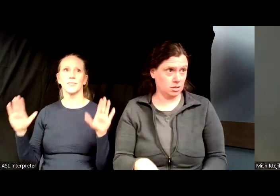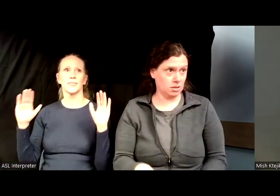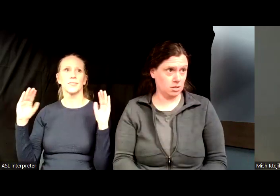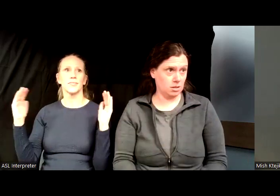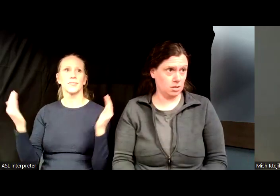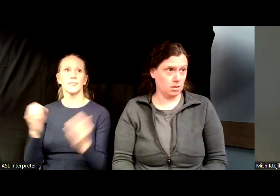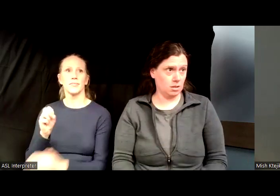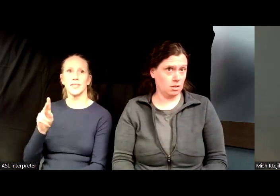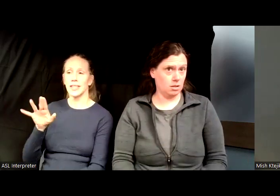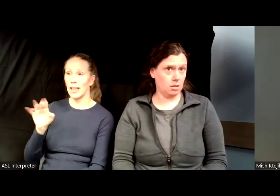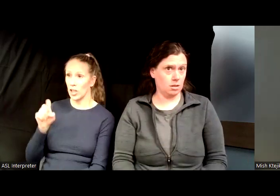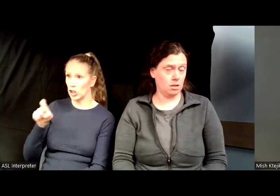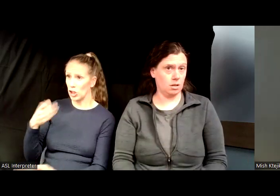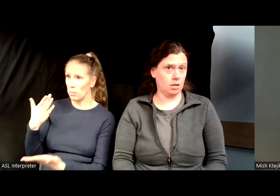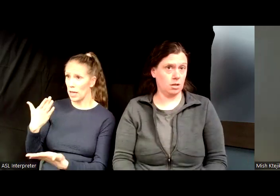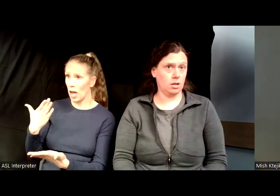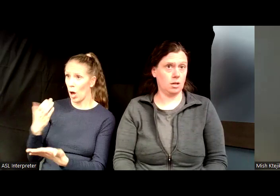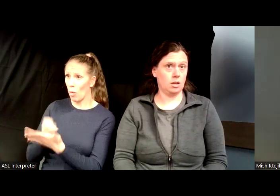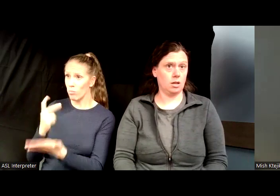Show proof to HLO.